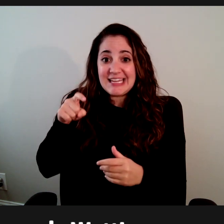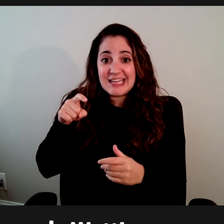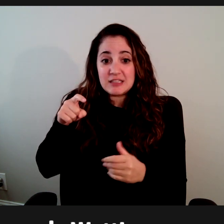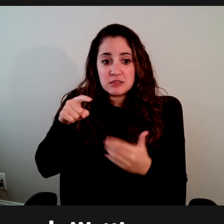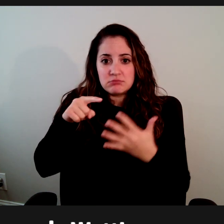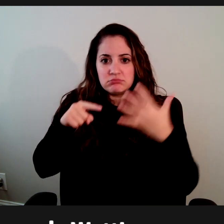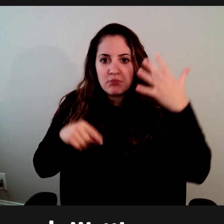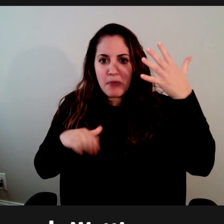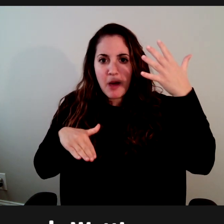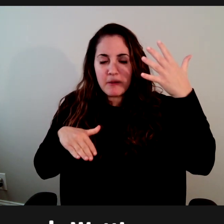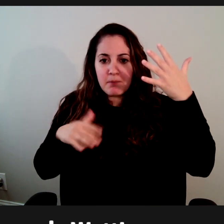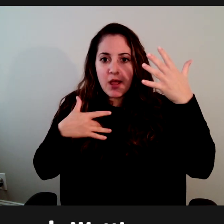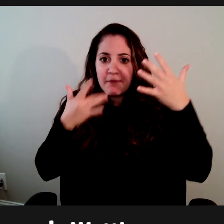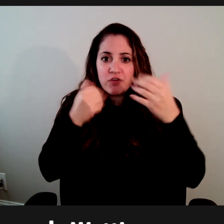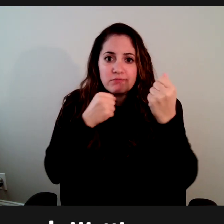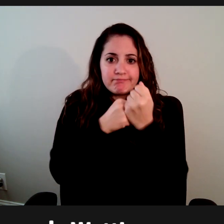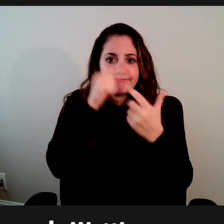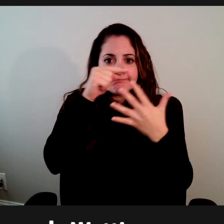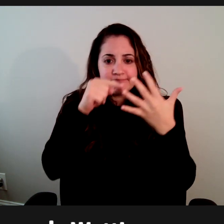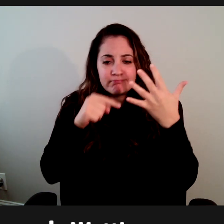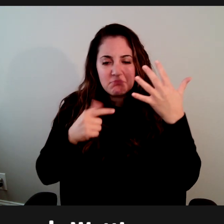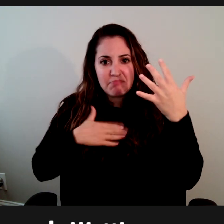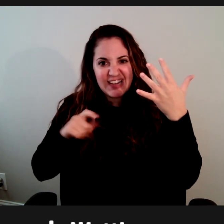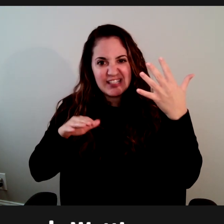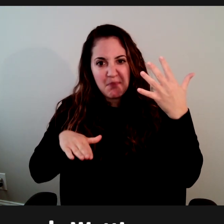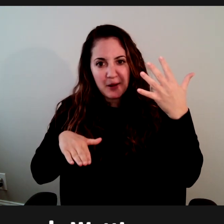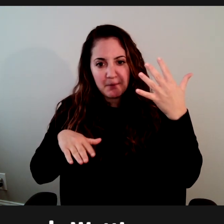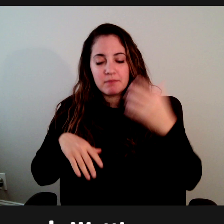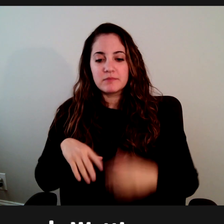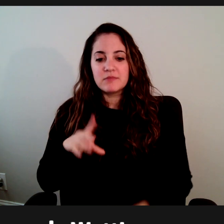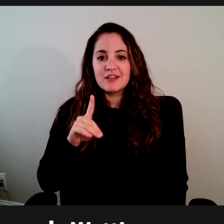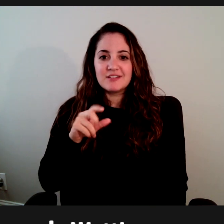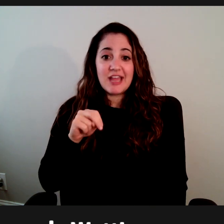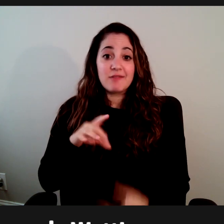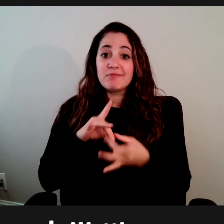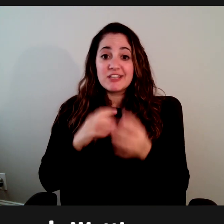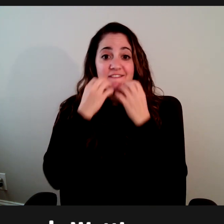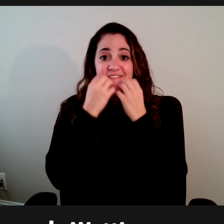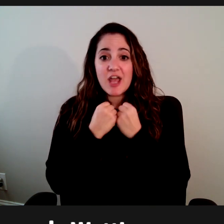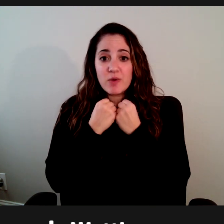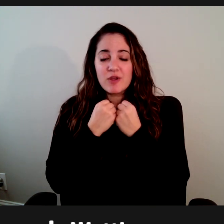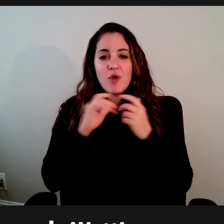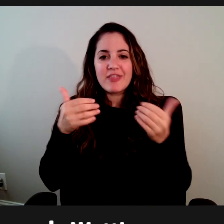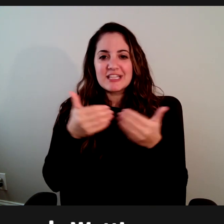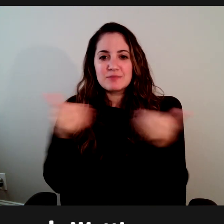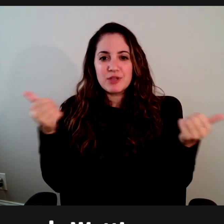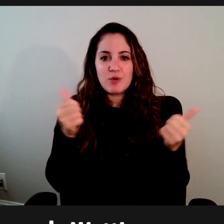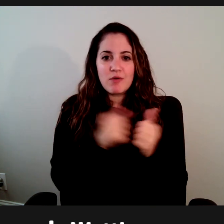above mine, Yeah, well, that valuing. So I think that, again, to go to that split